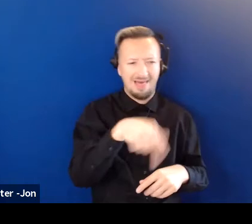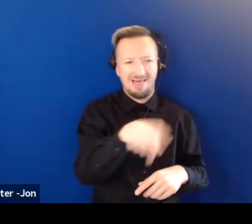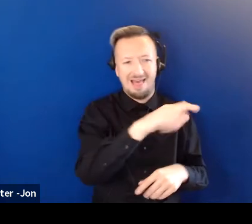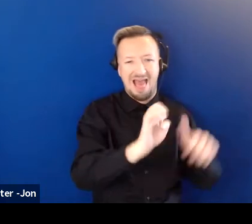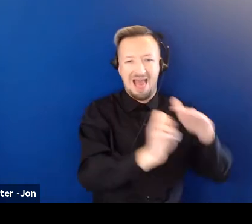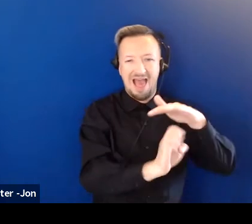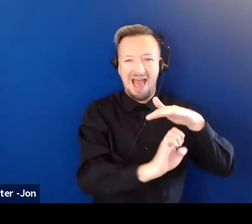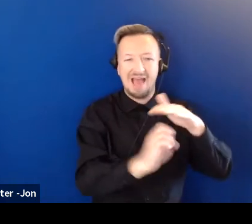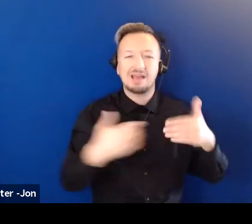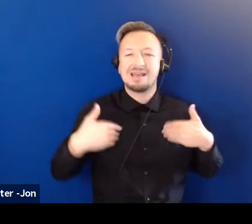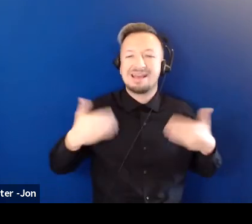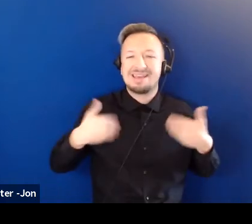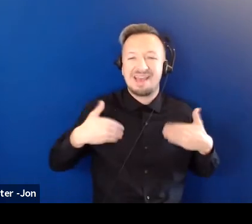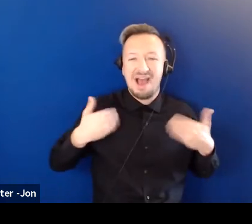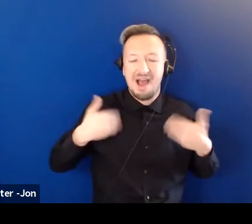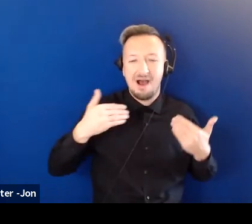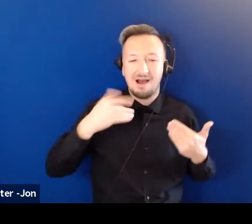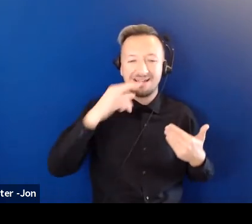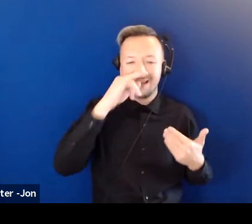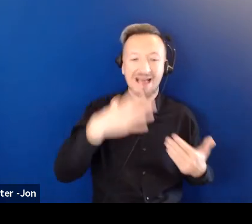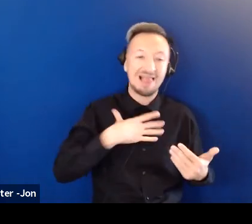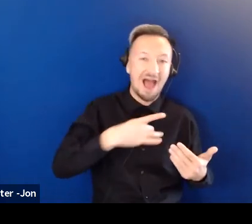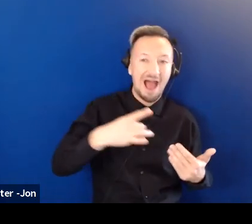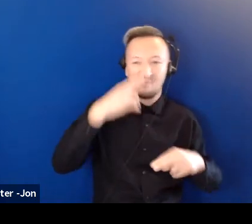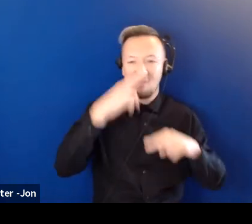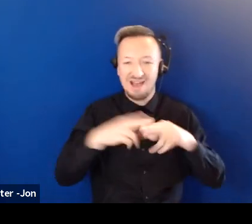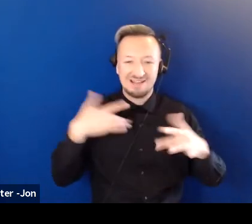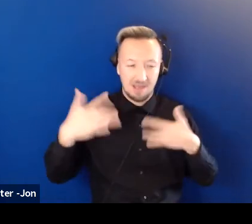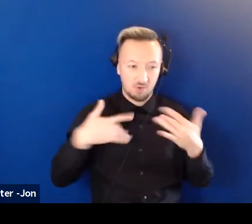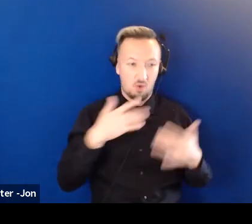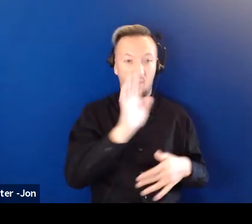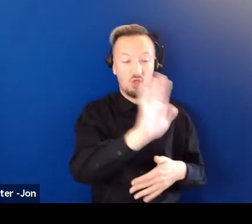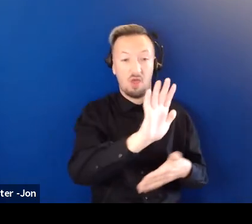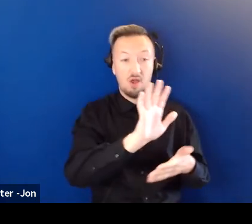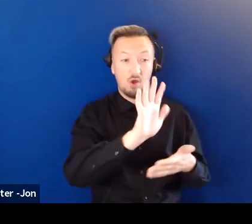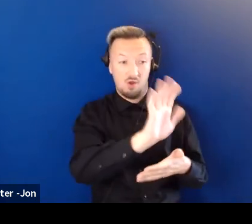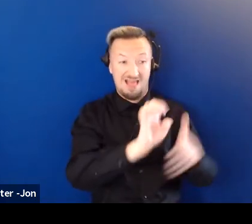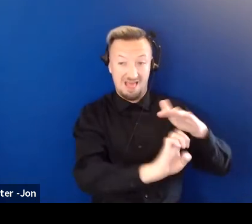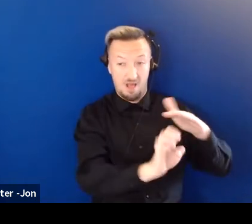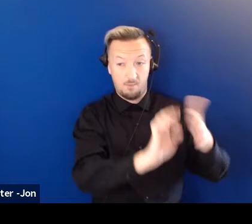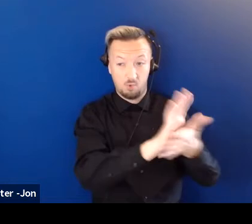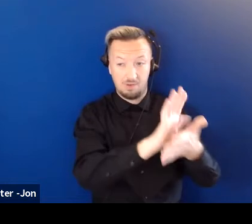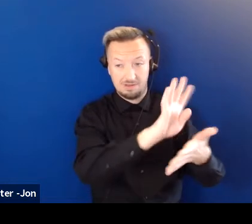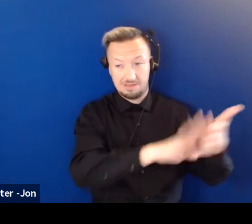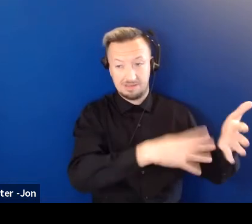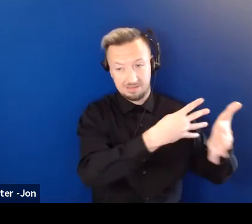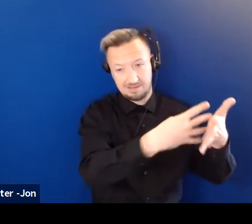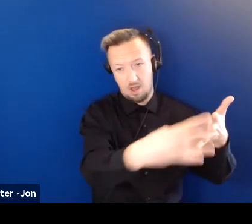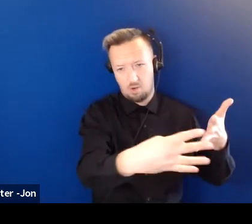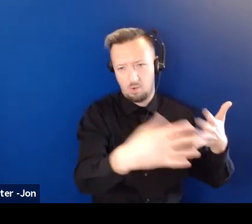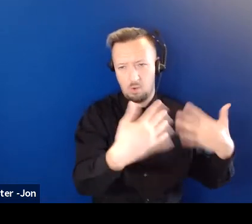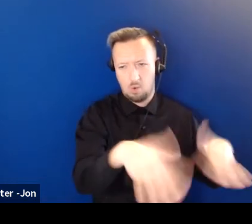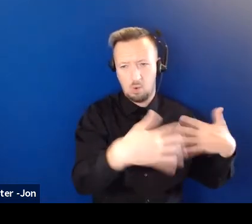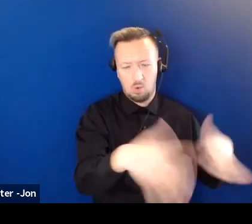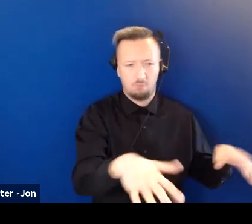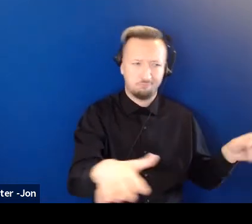that young kids want to do. And so they get packed out in their schedule. So connecting with our elementary